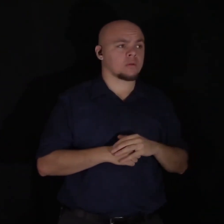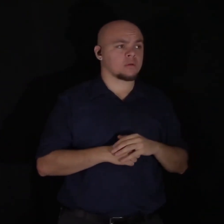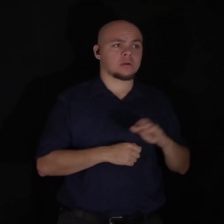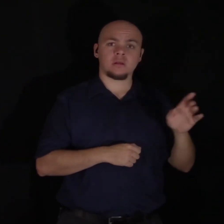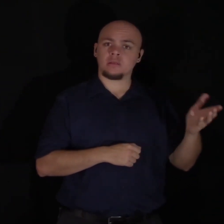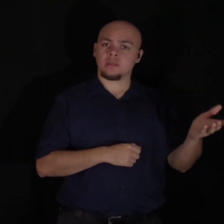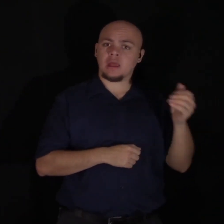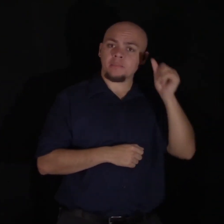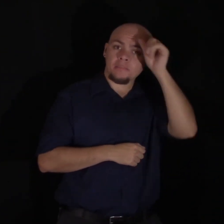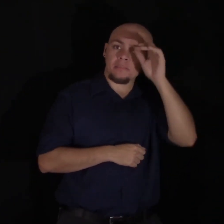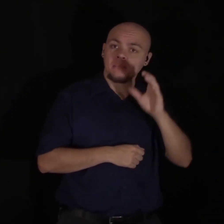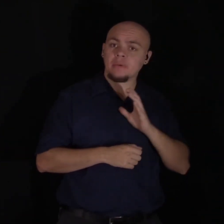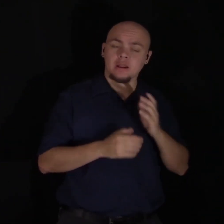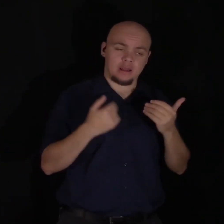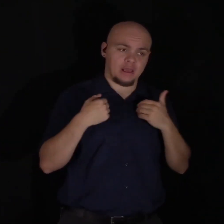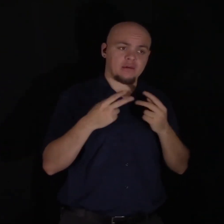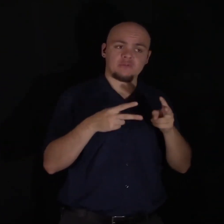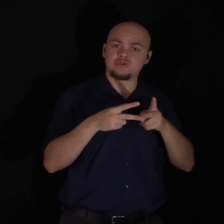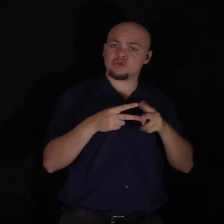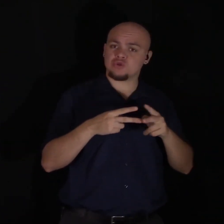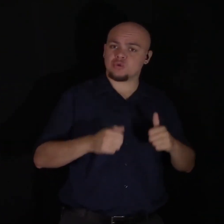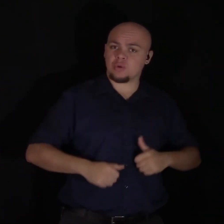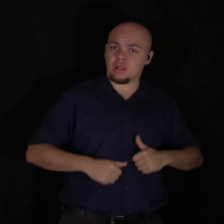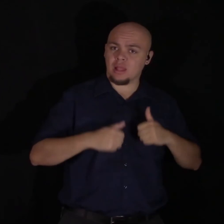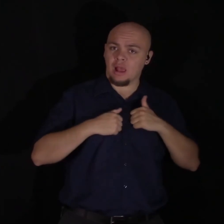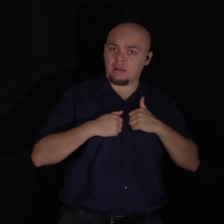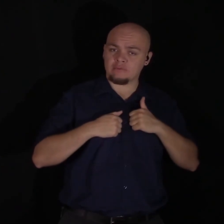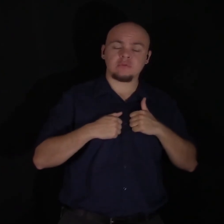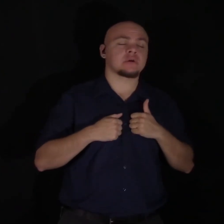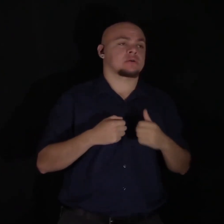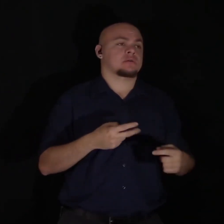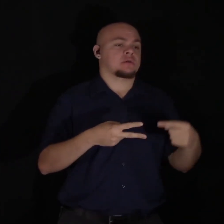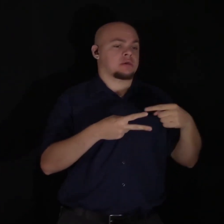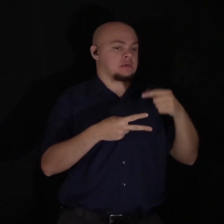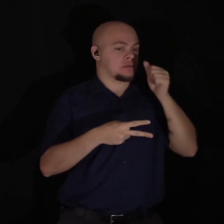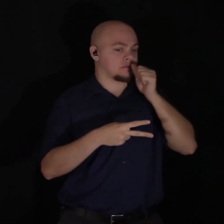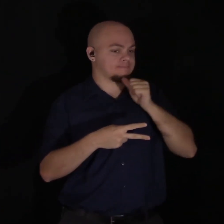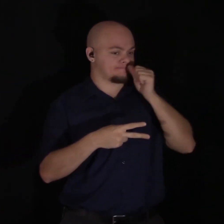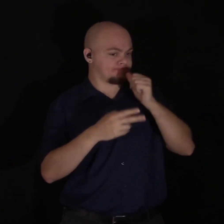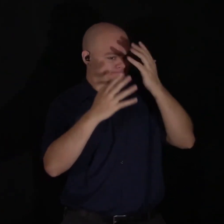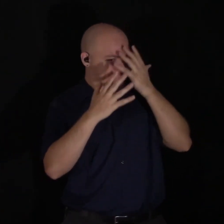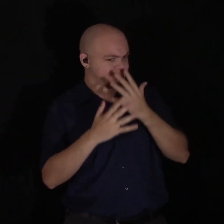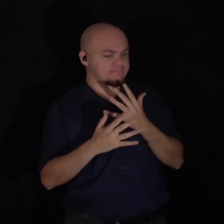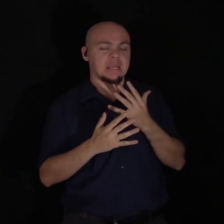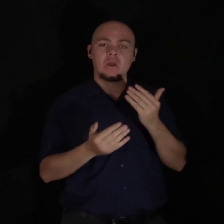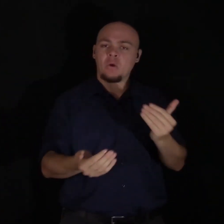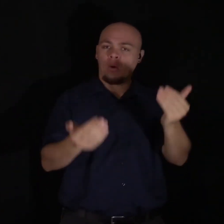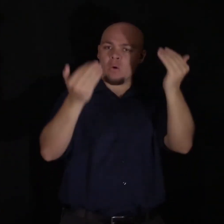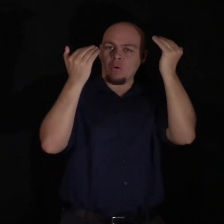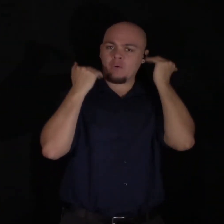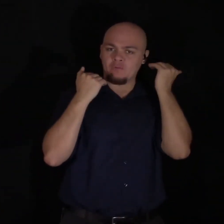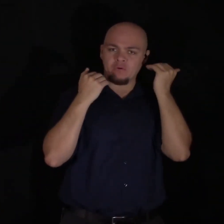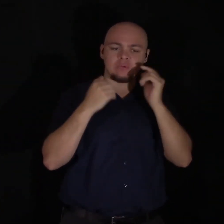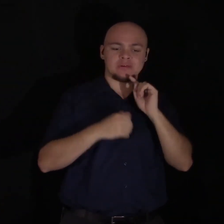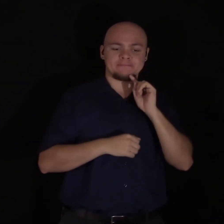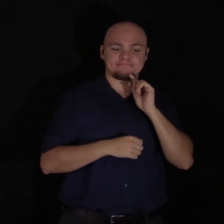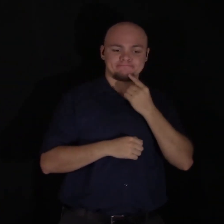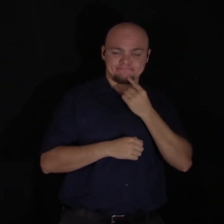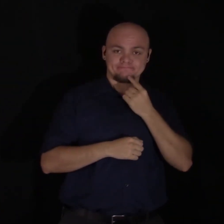a double existence. He may suffer misery and be overwhelmed by disappointments,